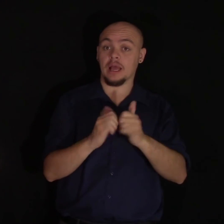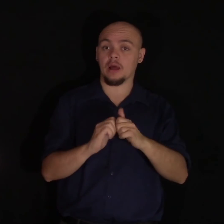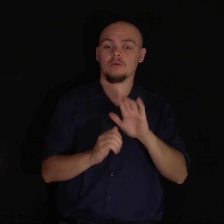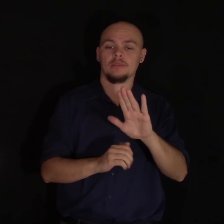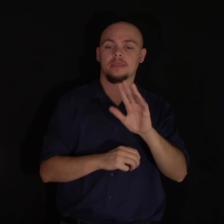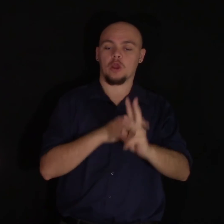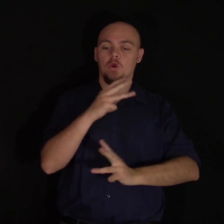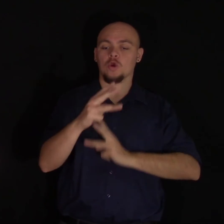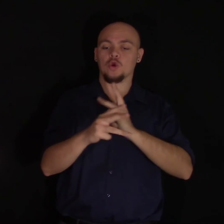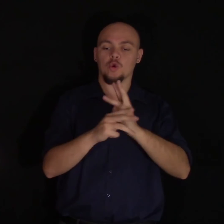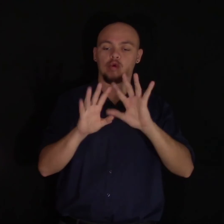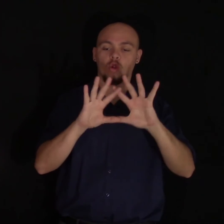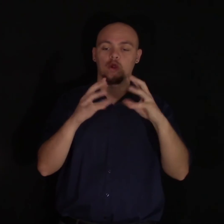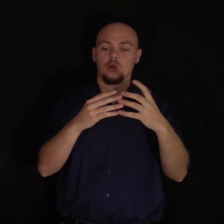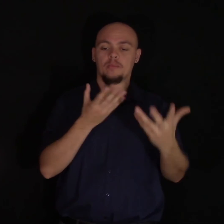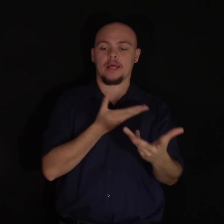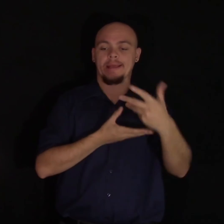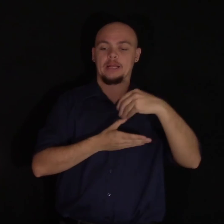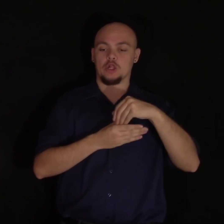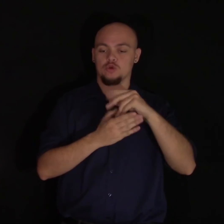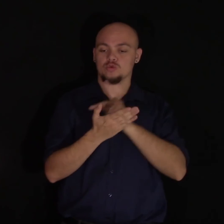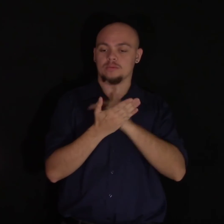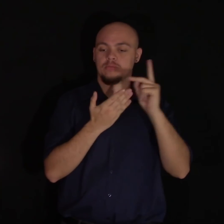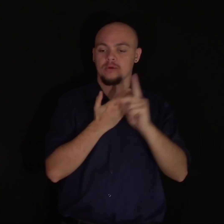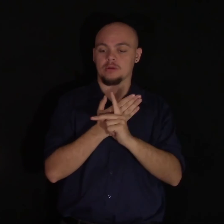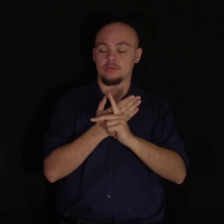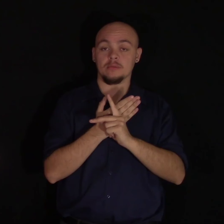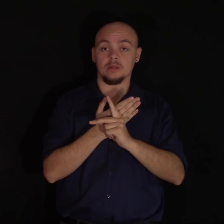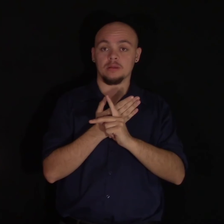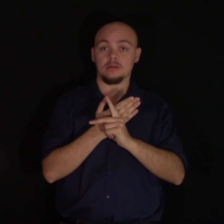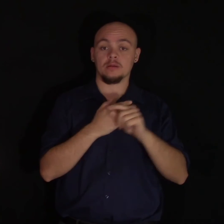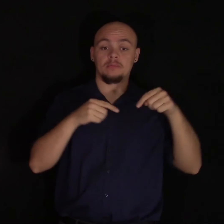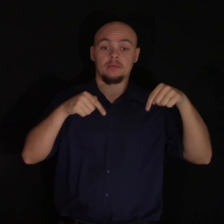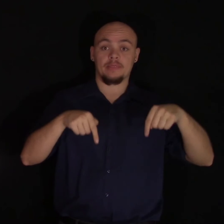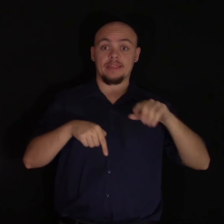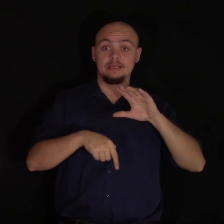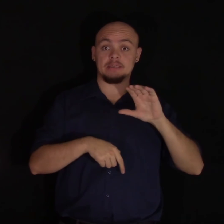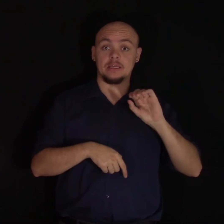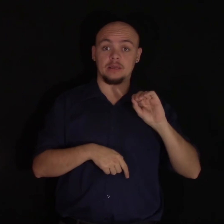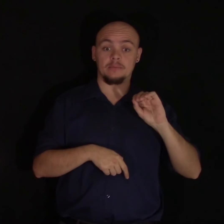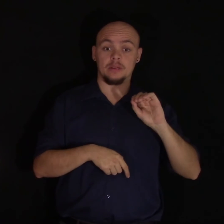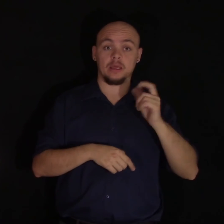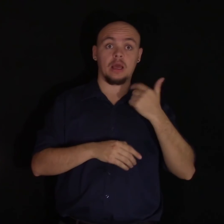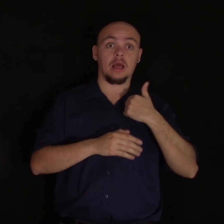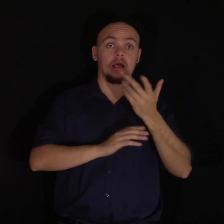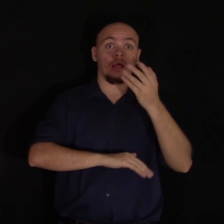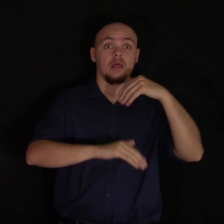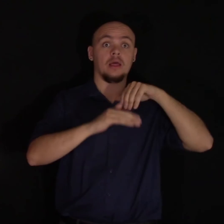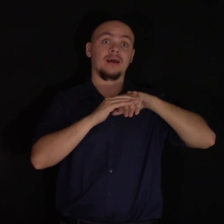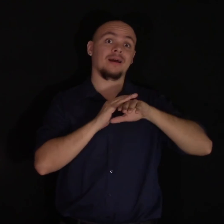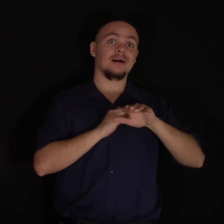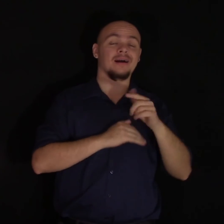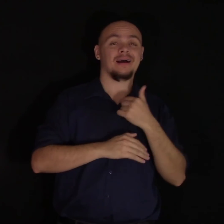inclusion programs. When I walk through the doors of this company, I will finally come